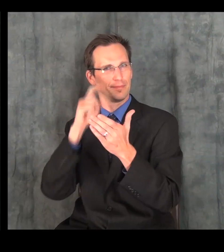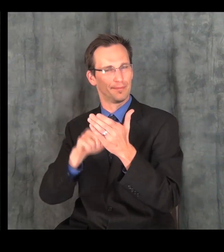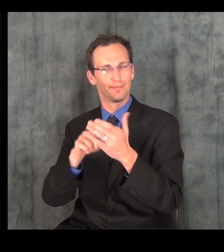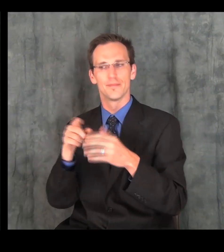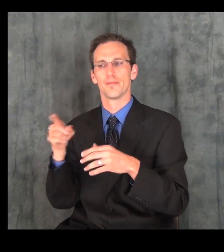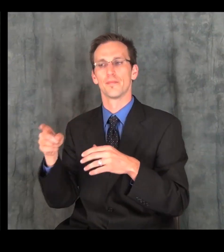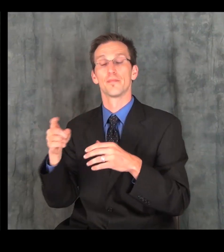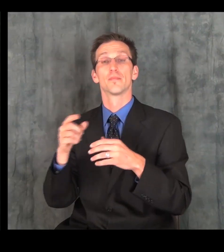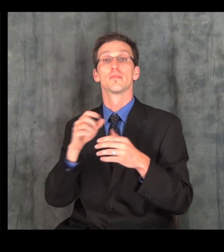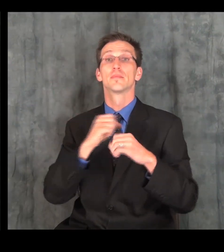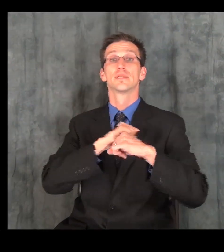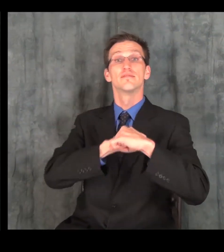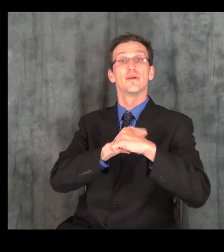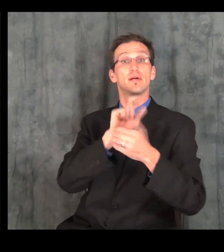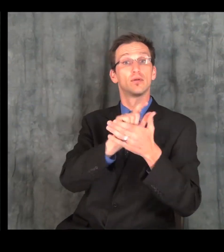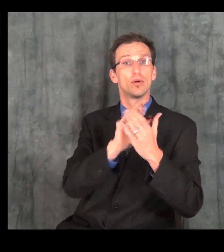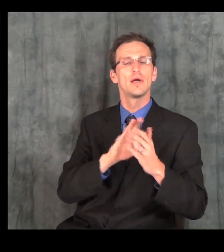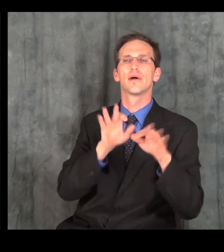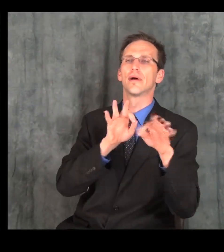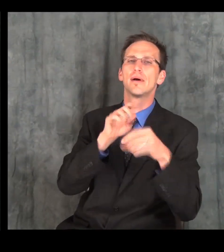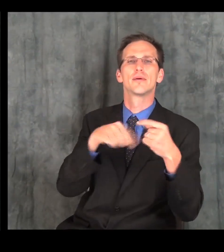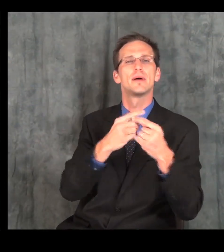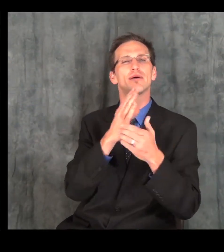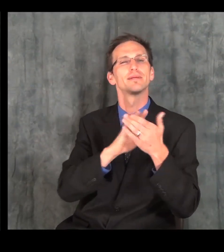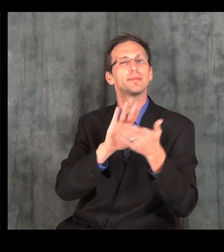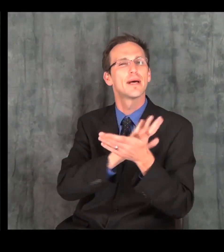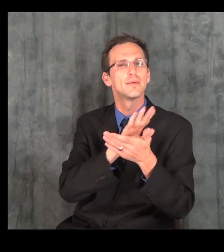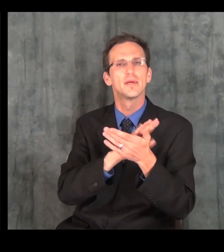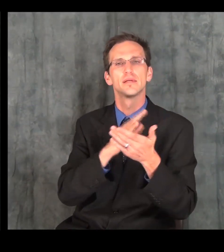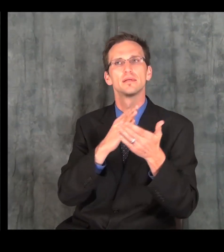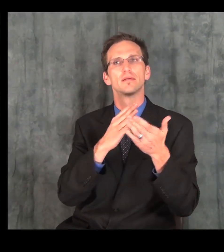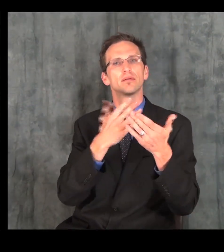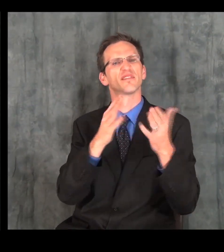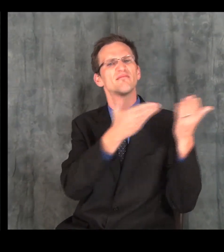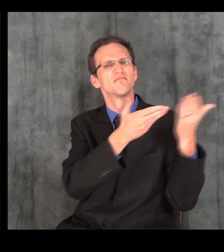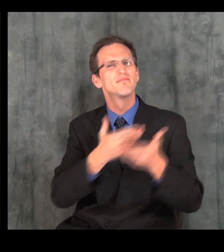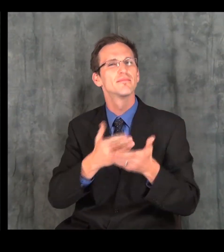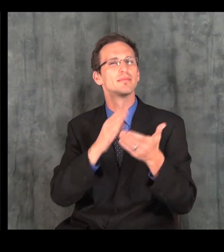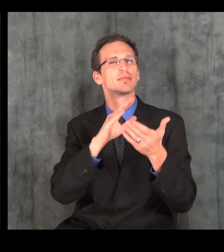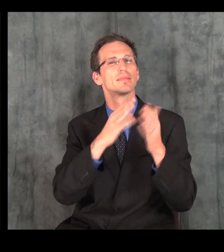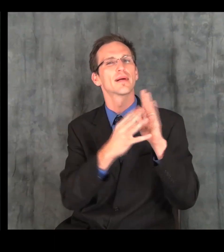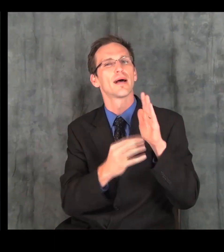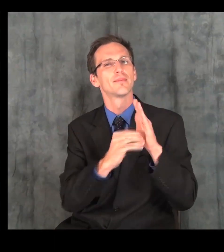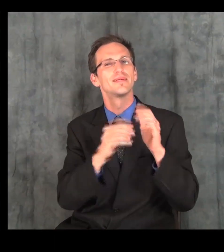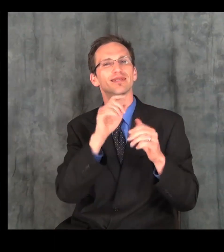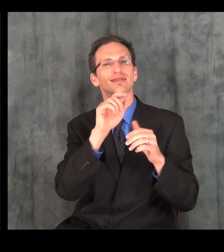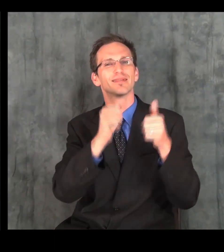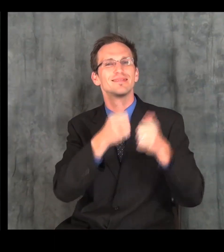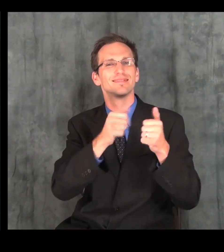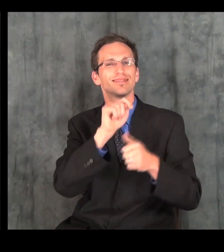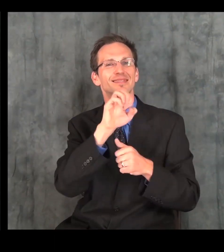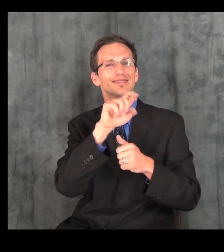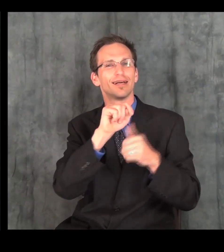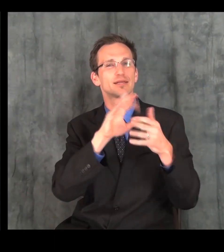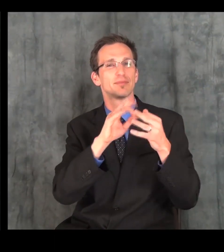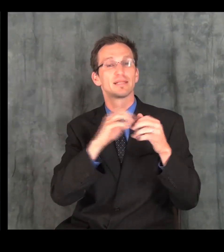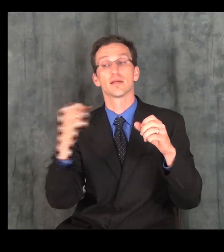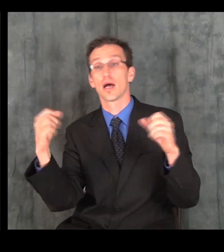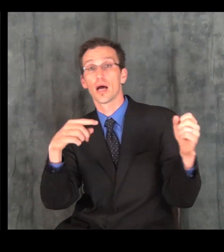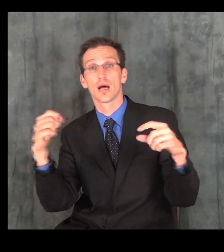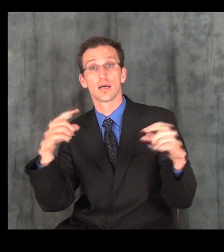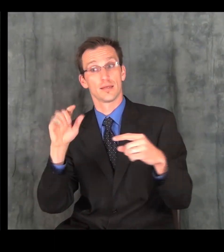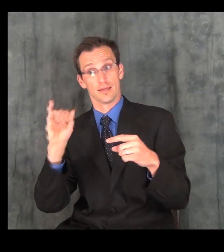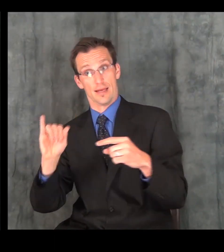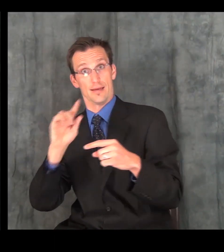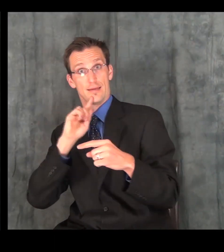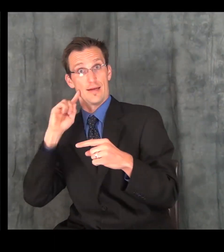defence lawyer was talking about some documentation. They had copies of text messages that had been sent between the deaf witness, the